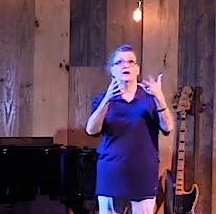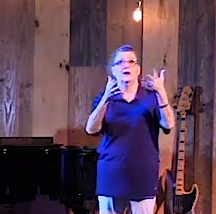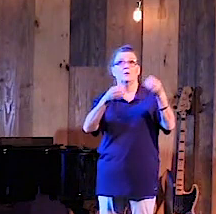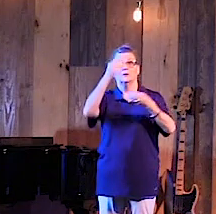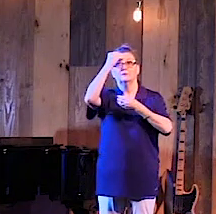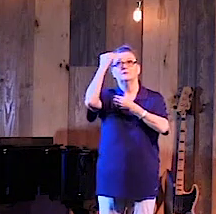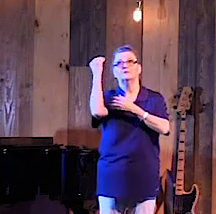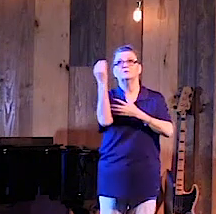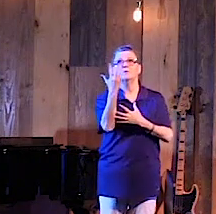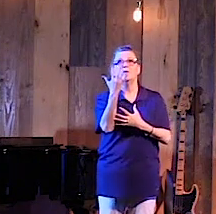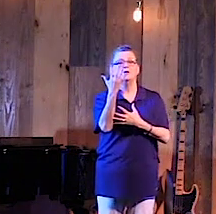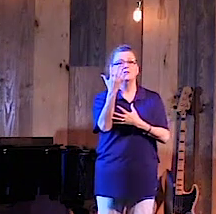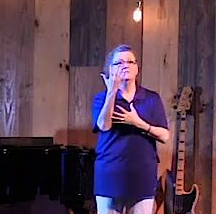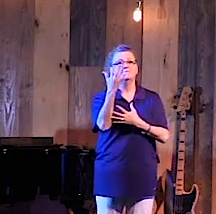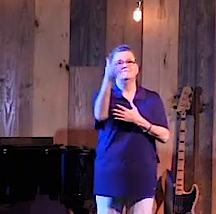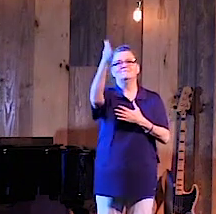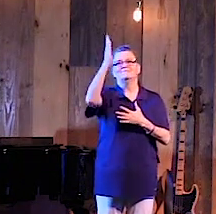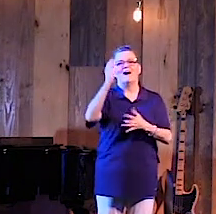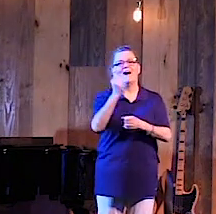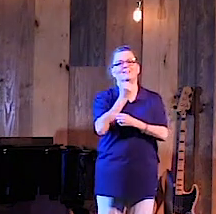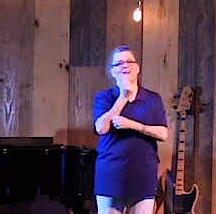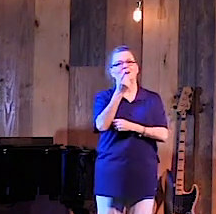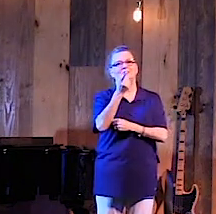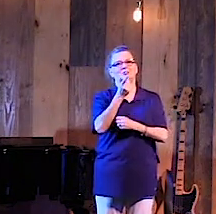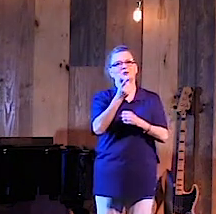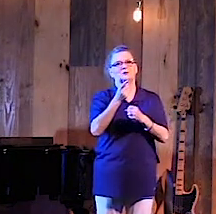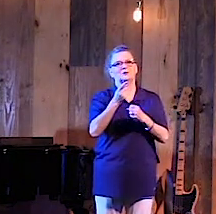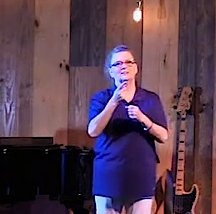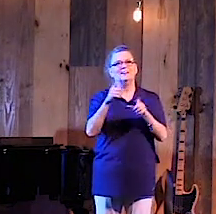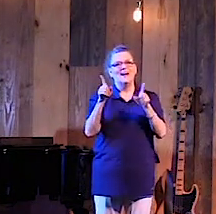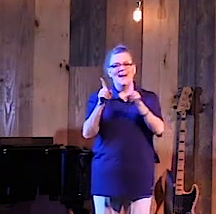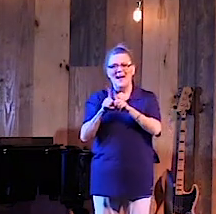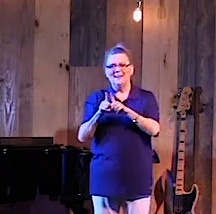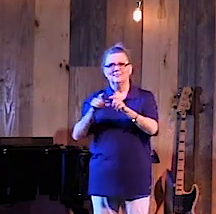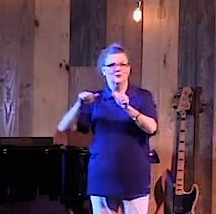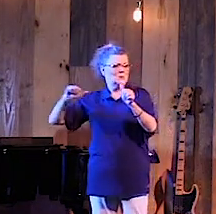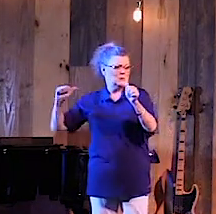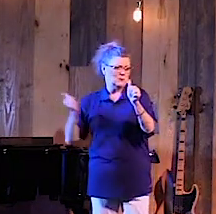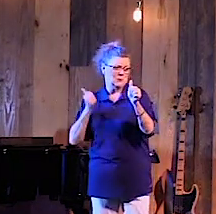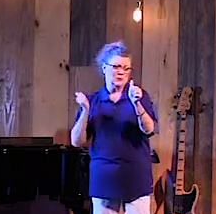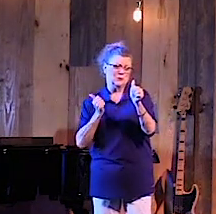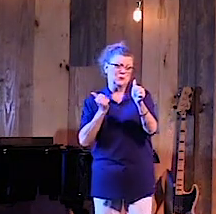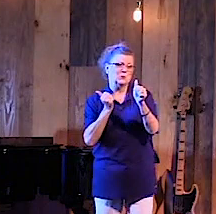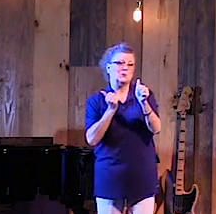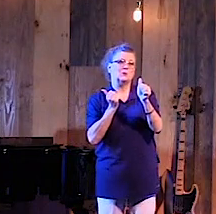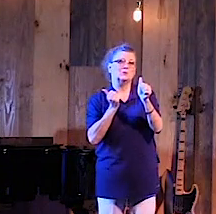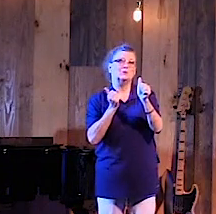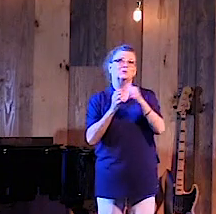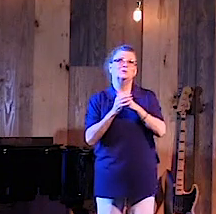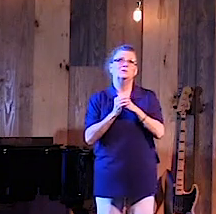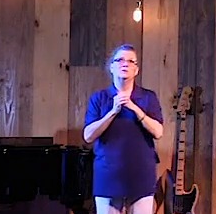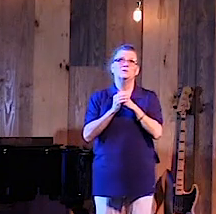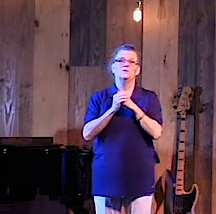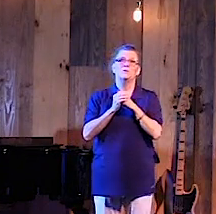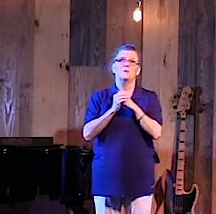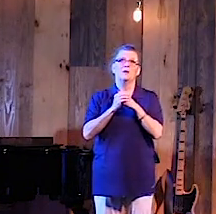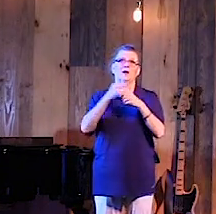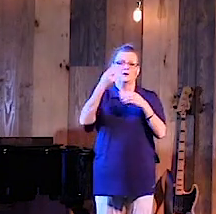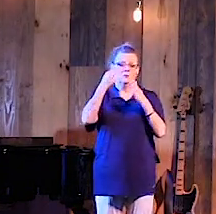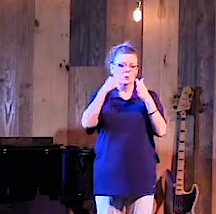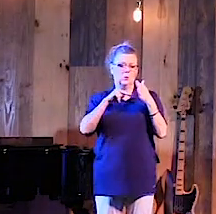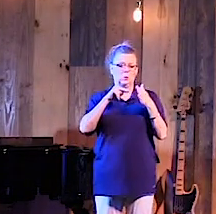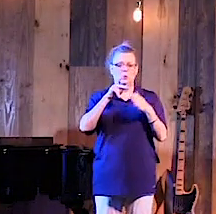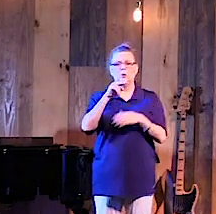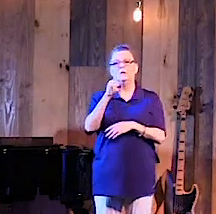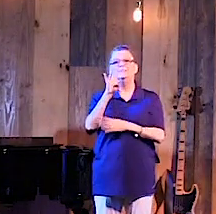he recklessly pursues you. God loves you as he recklessly pursues you. Because look down in verse 17. The Bible